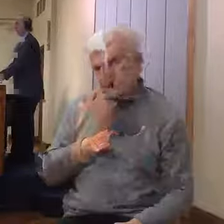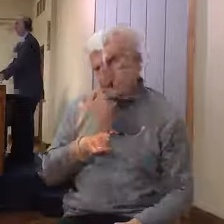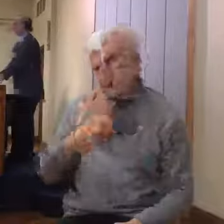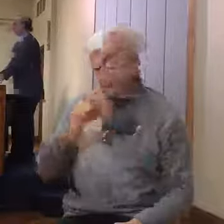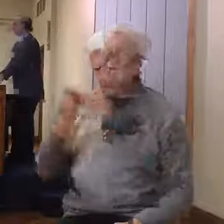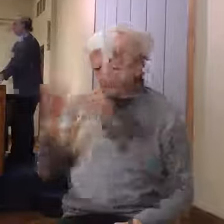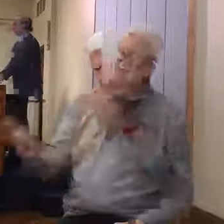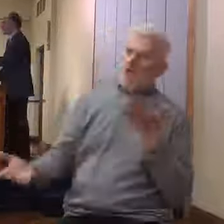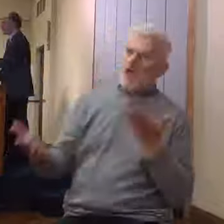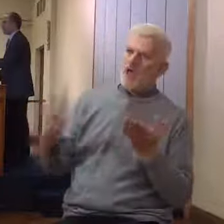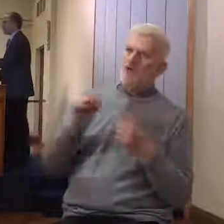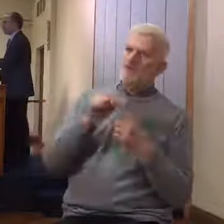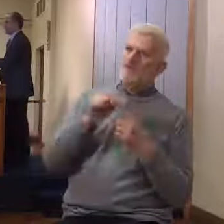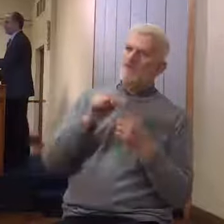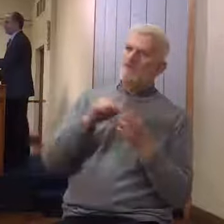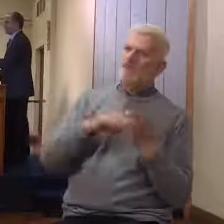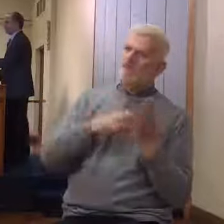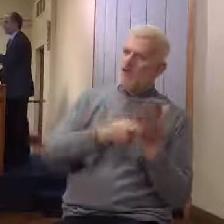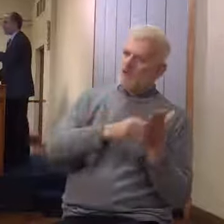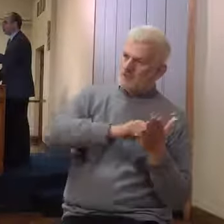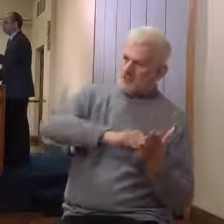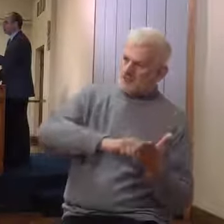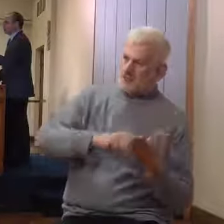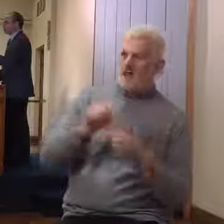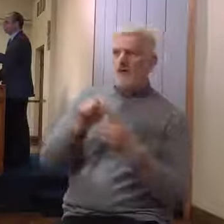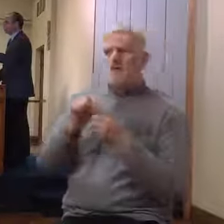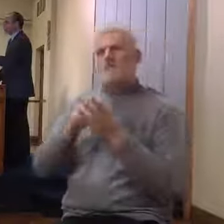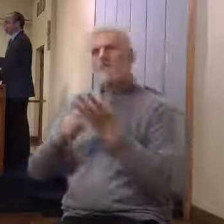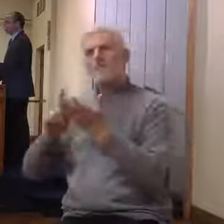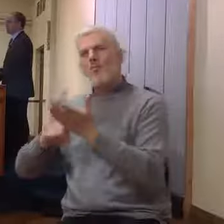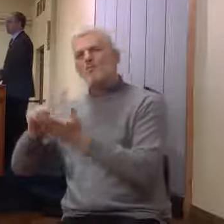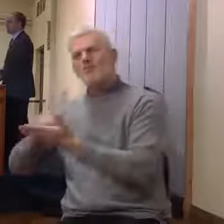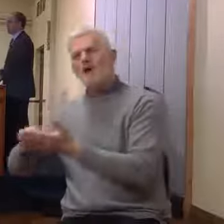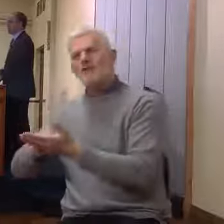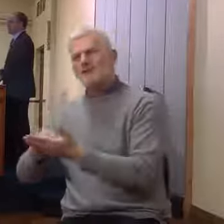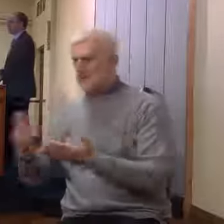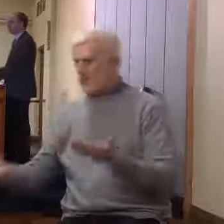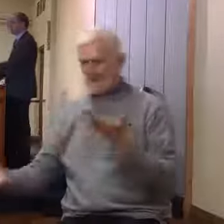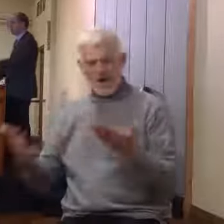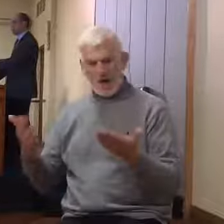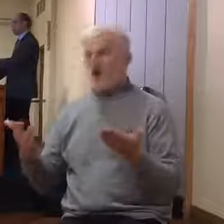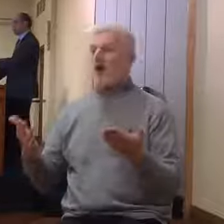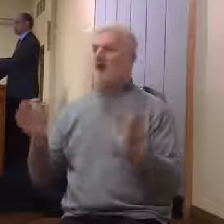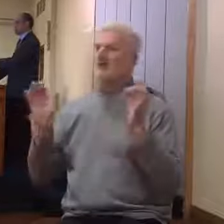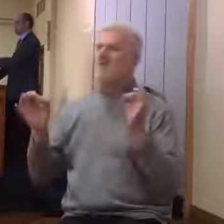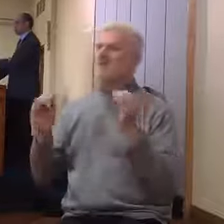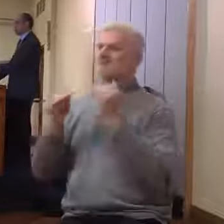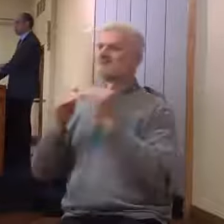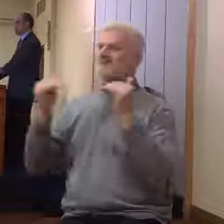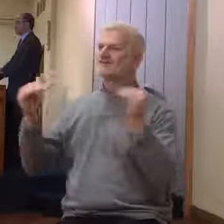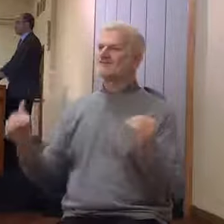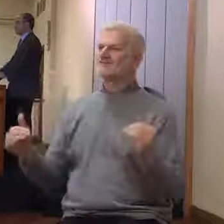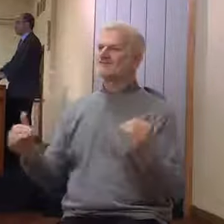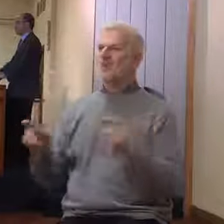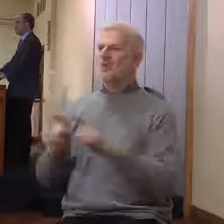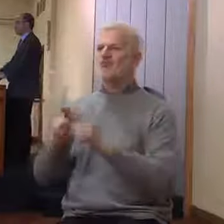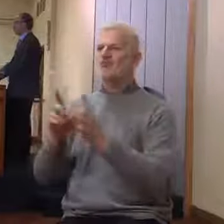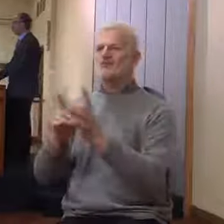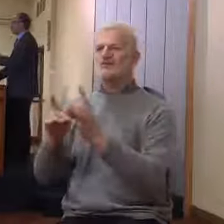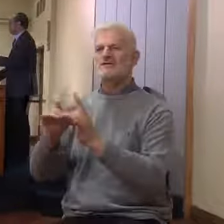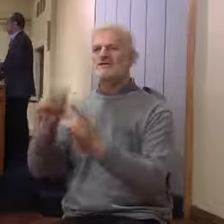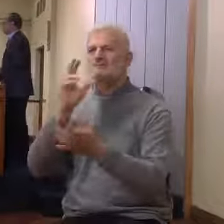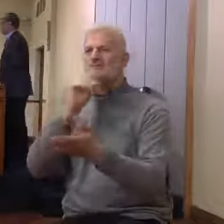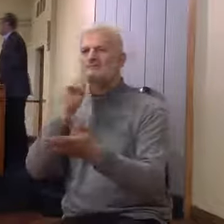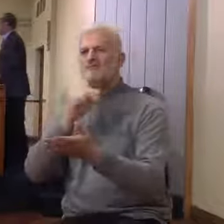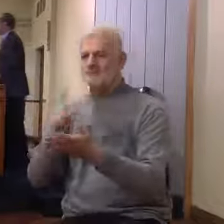And they are in perfect harmony with the Lord Jesus Christ teaching us. So nothing new, it's all in the Word of God.